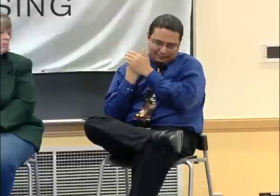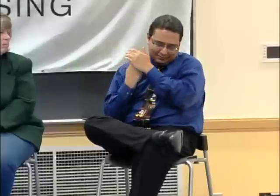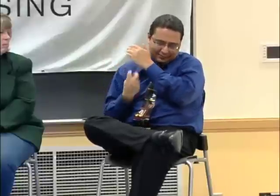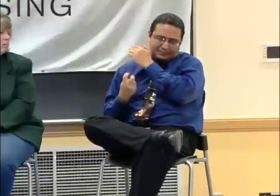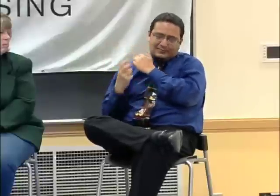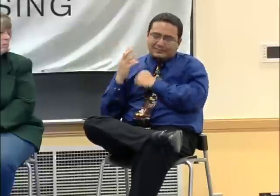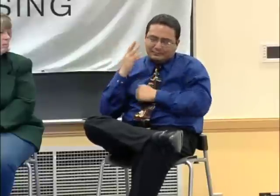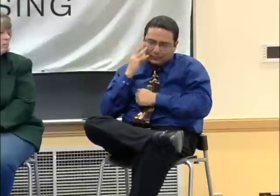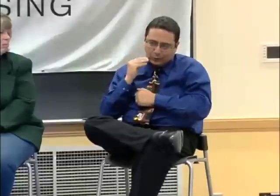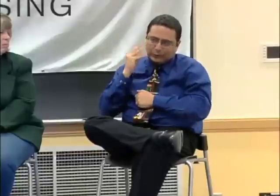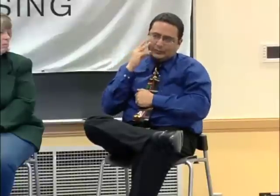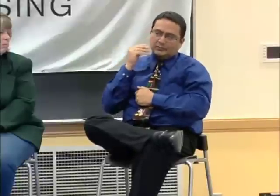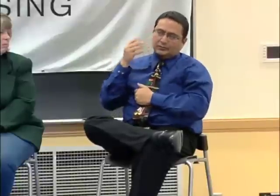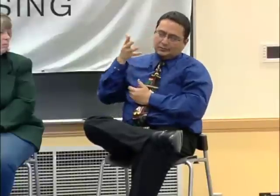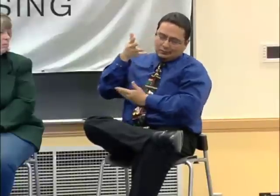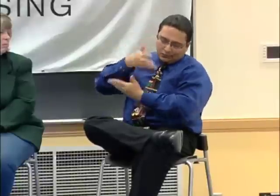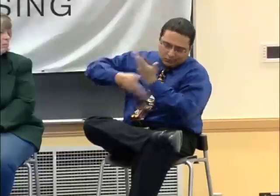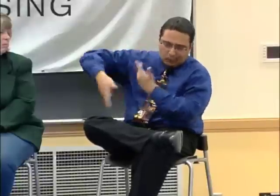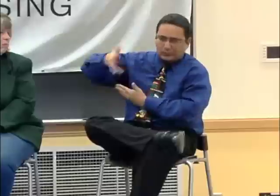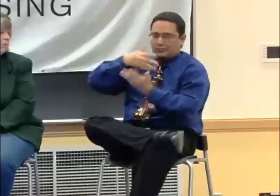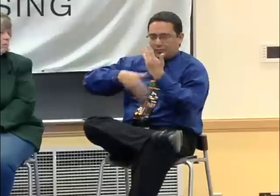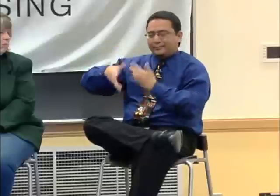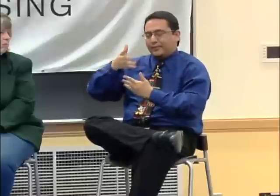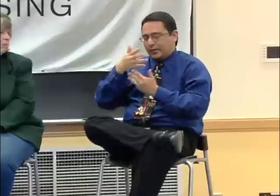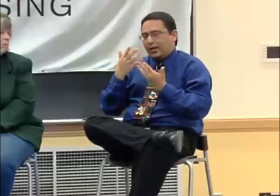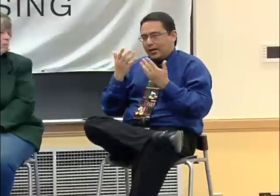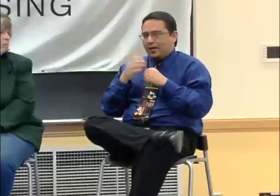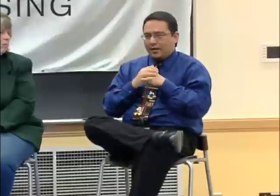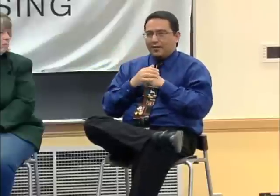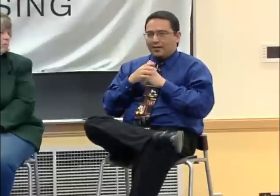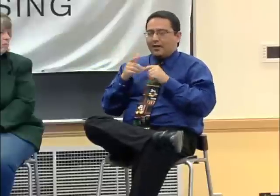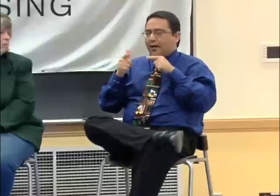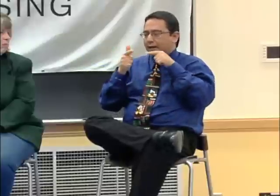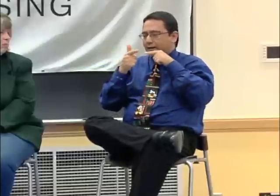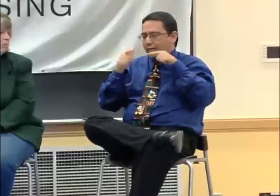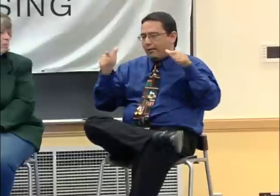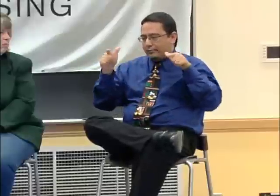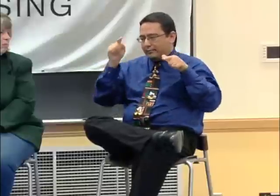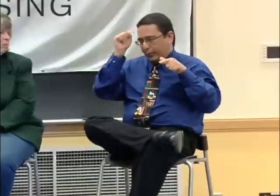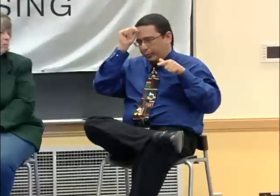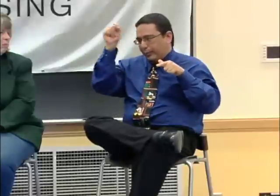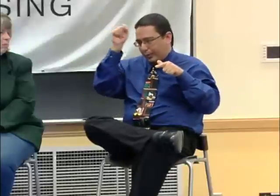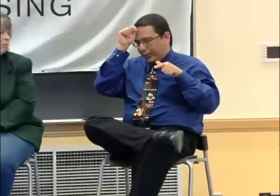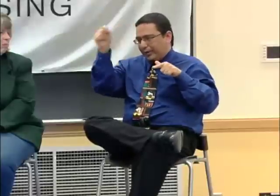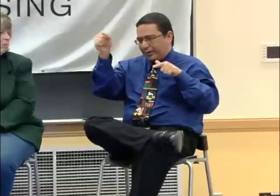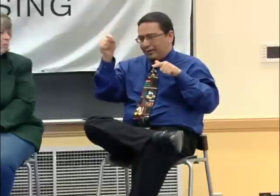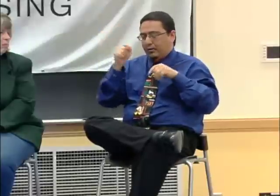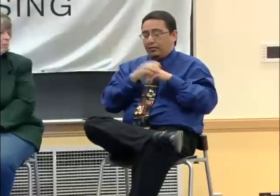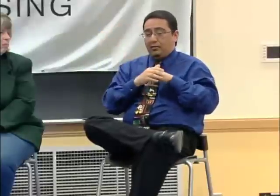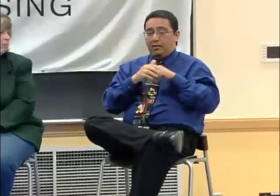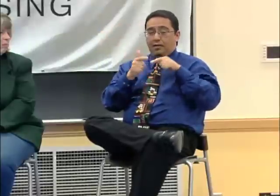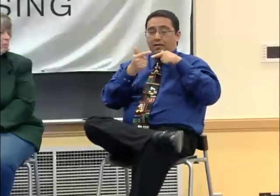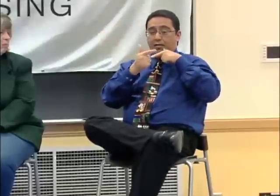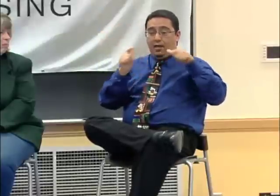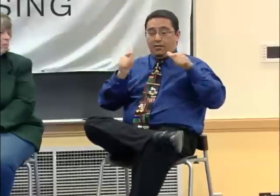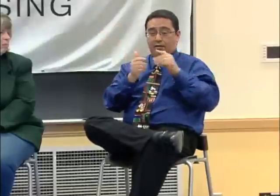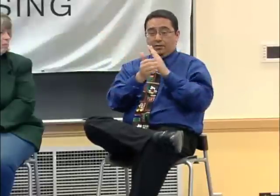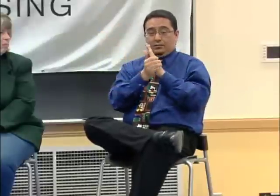and in English, both the experience, the socialization, the going to school. Understand, yes, the theory